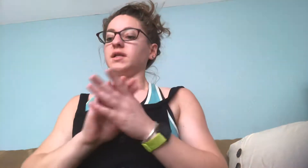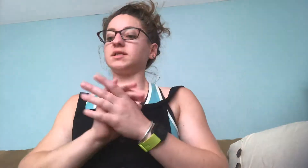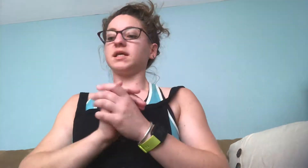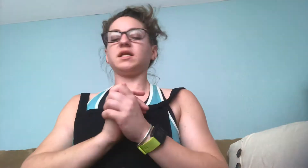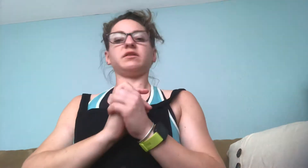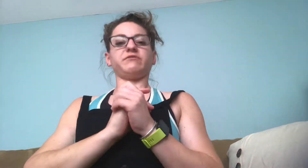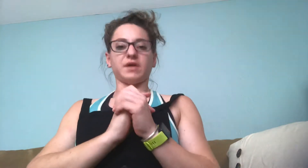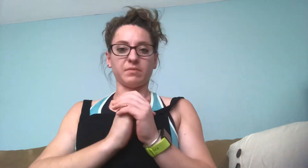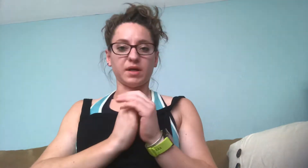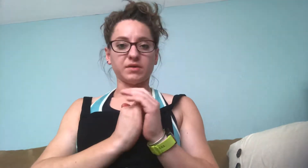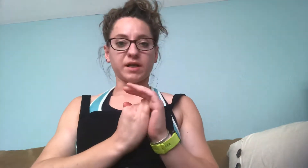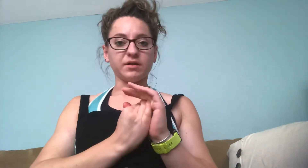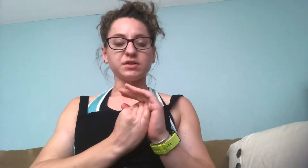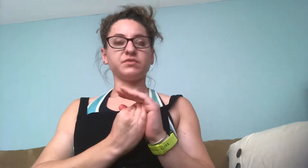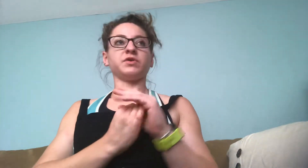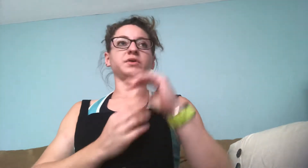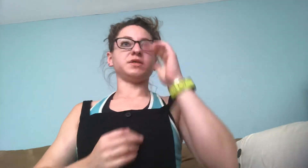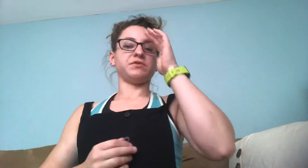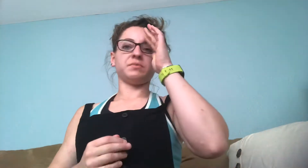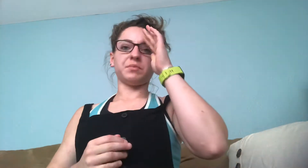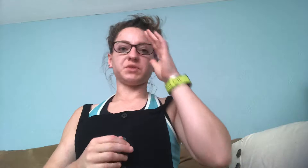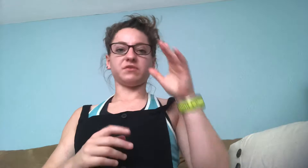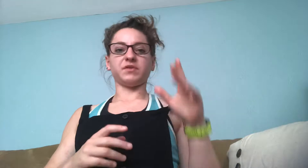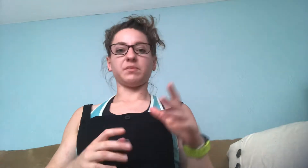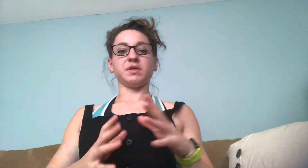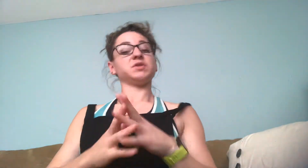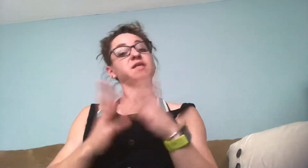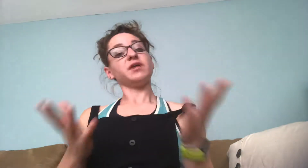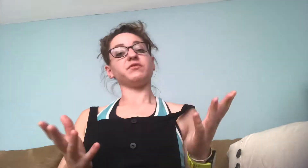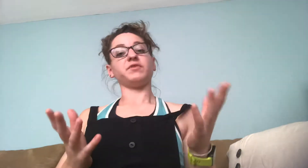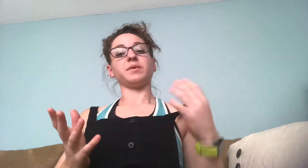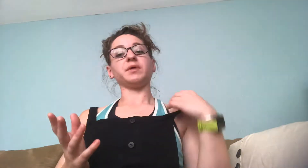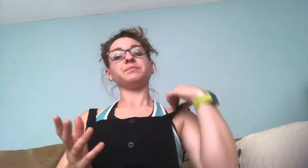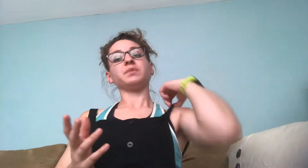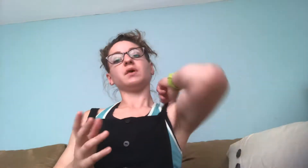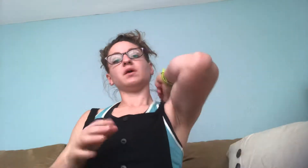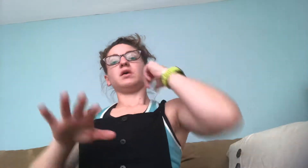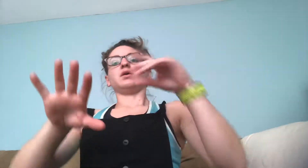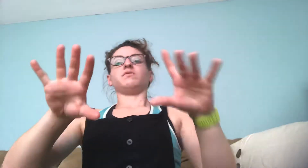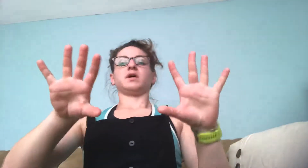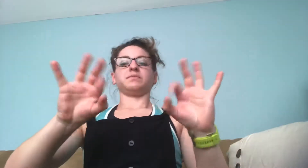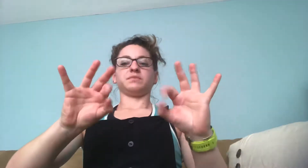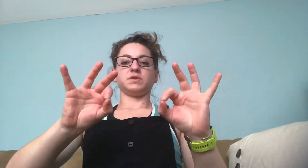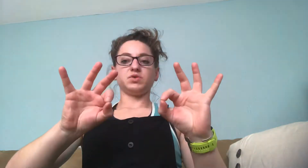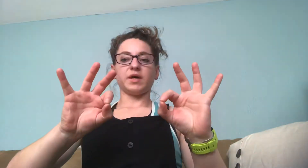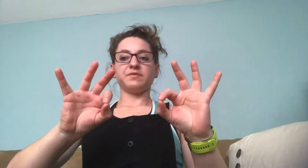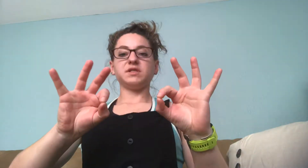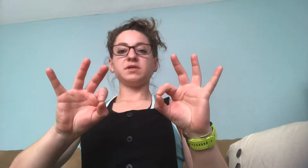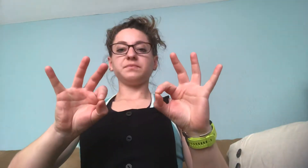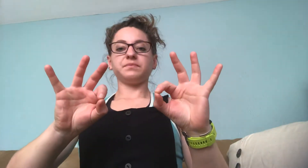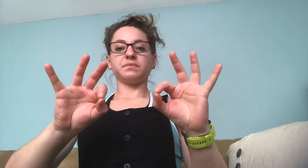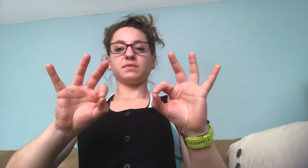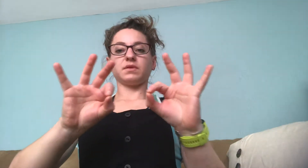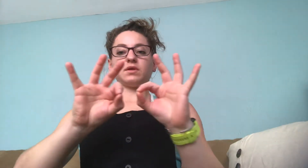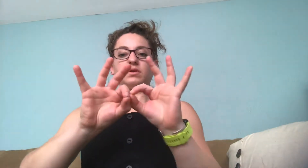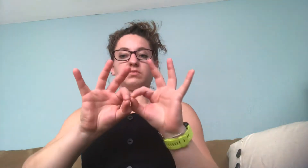Let's get into the family now. Titles for different members of the family. So sign for family, you've got 2 Fs here.